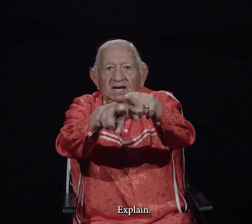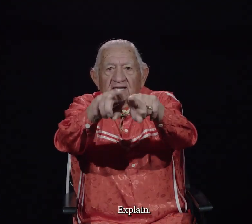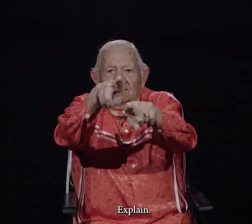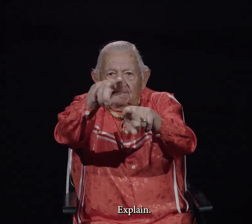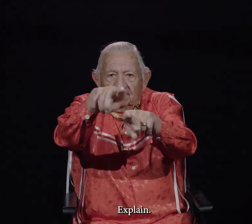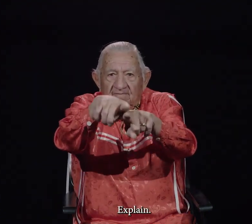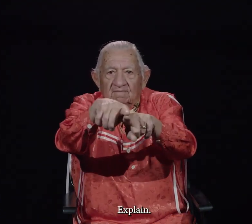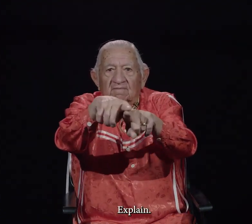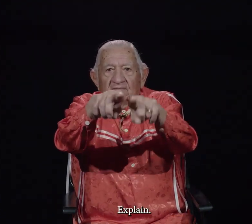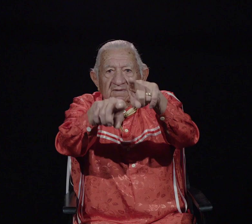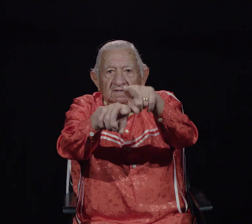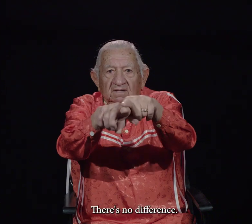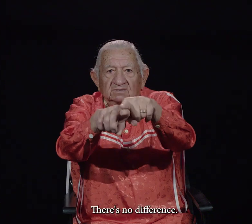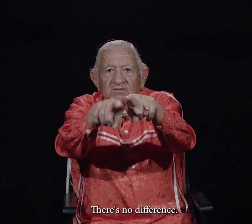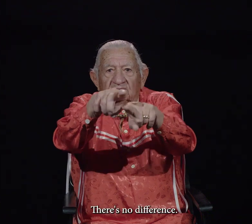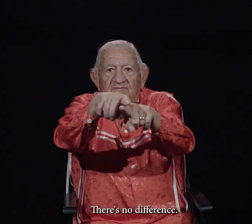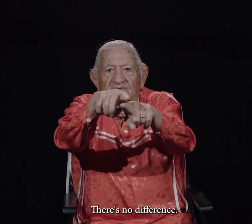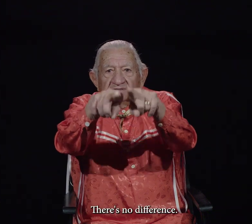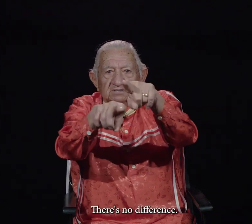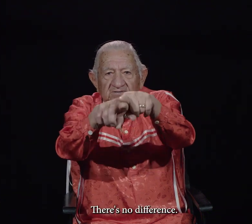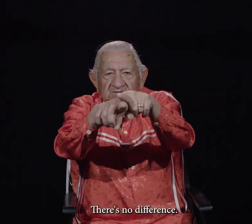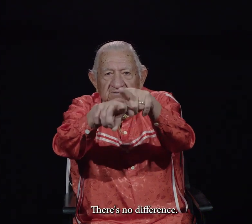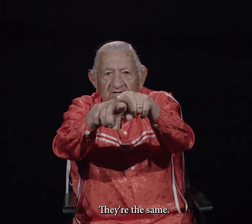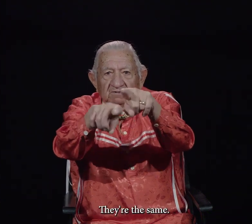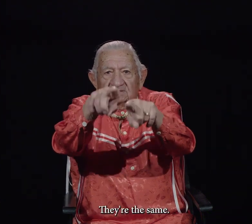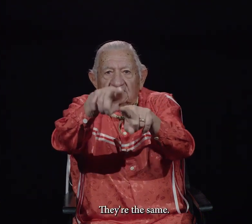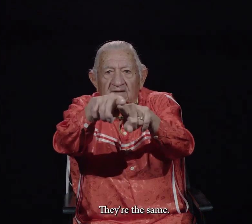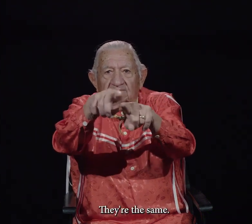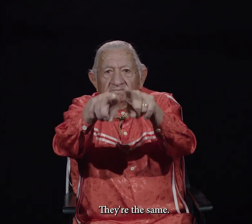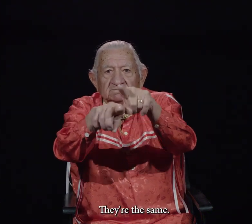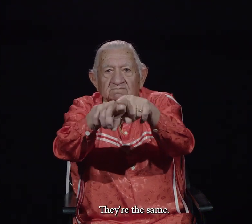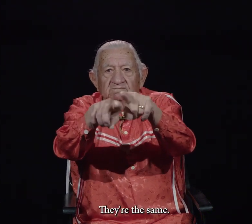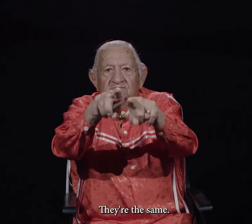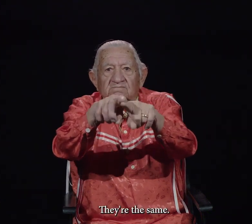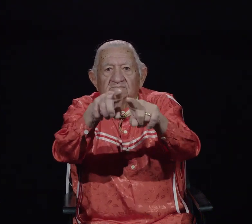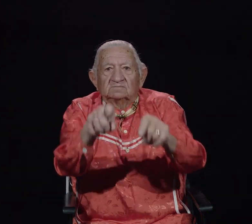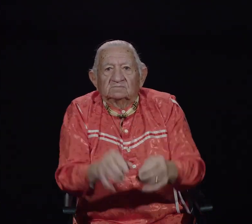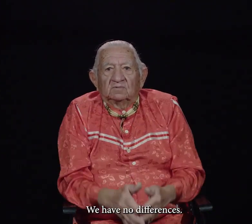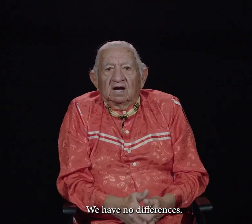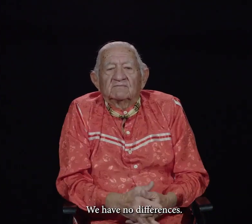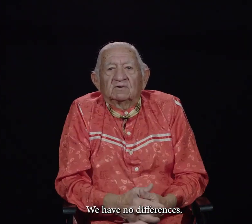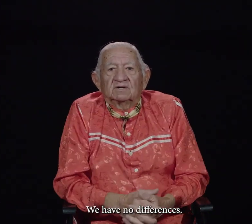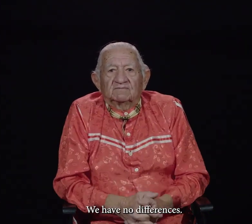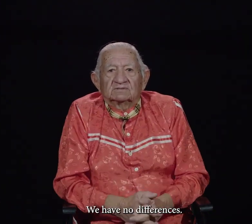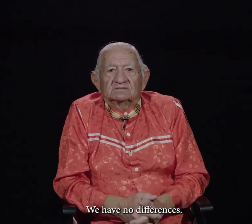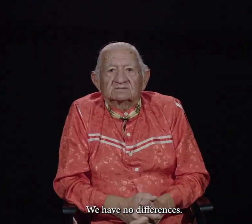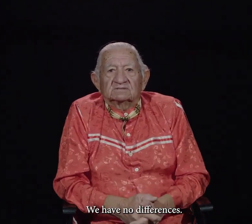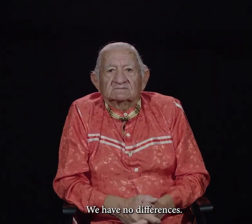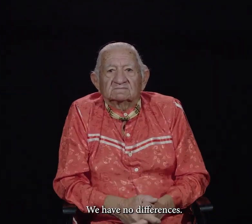explain there's no difference. They're the same. We have no differences.